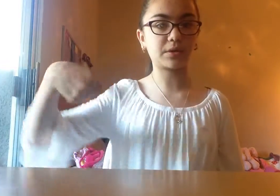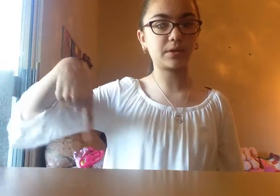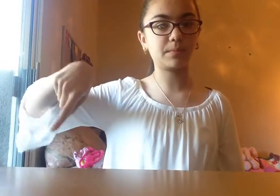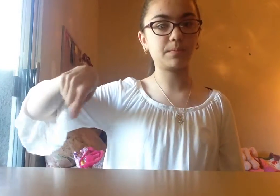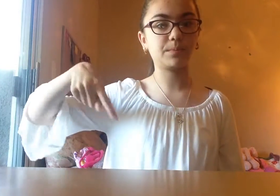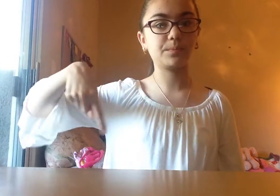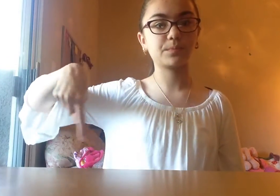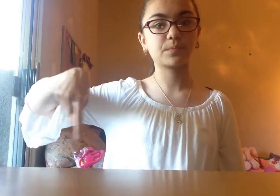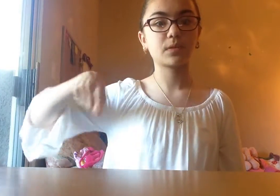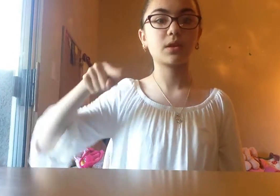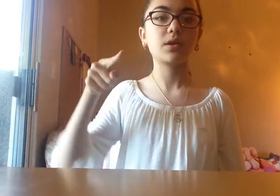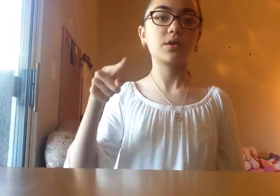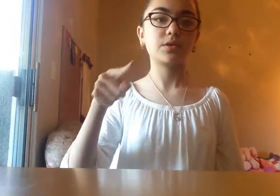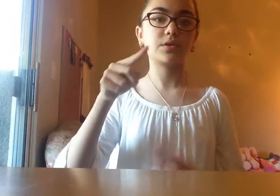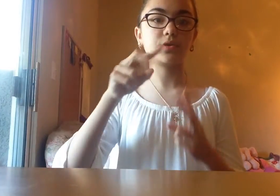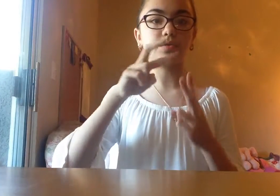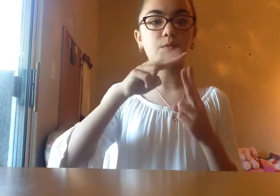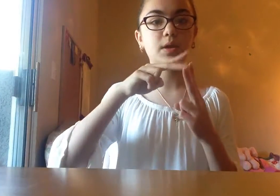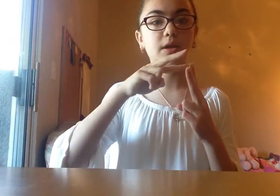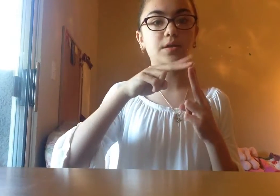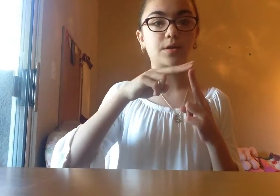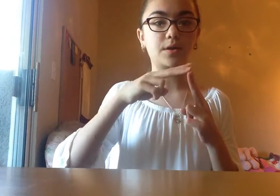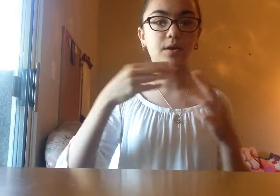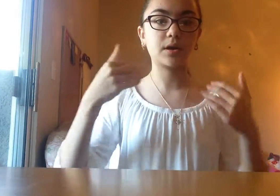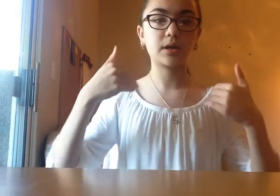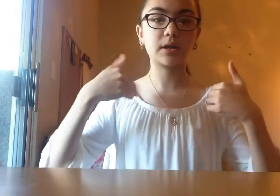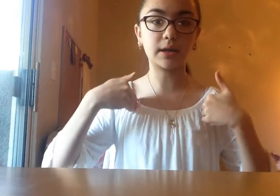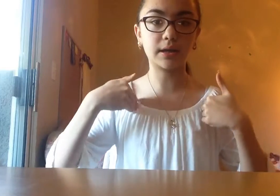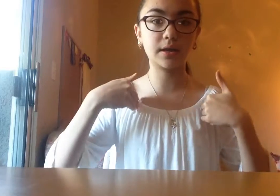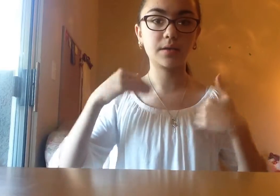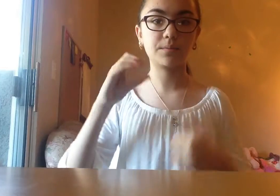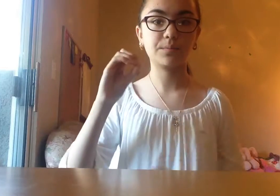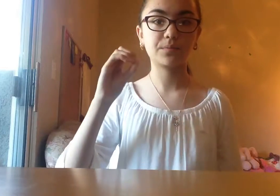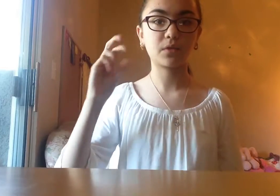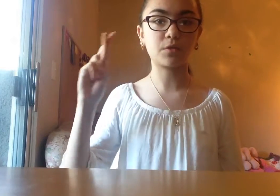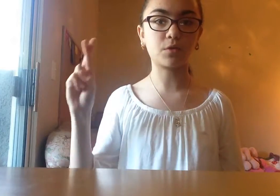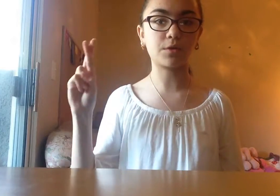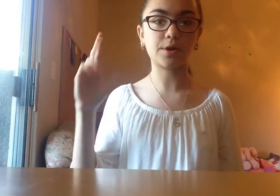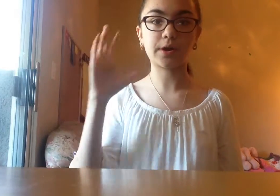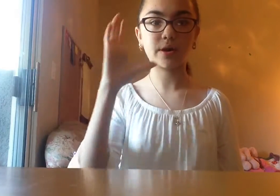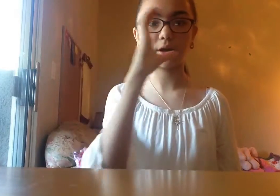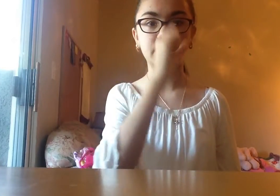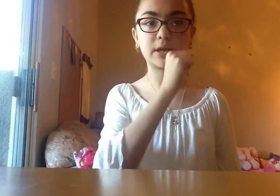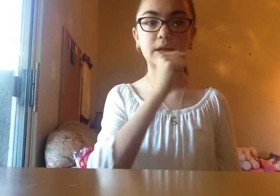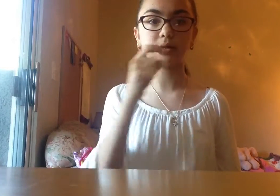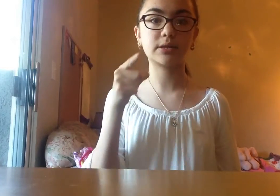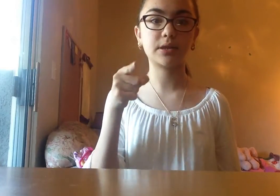them. You either get it or guess